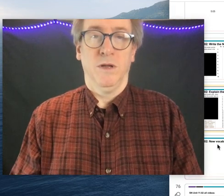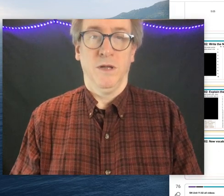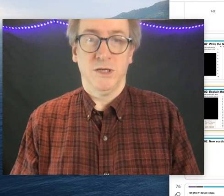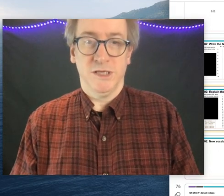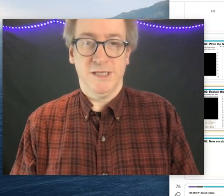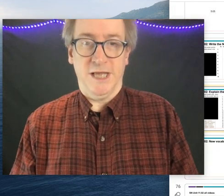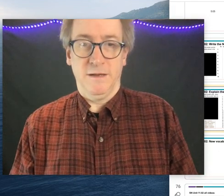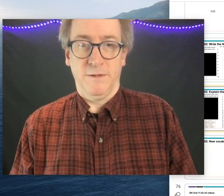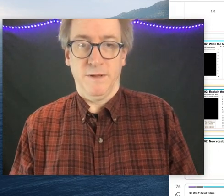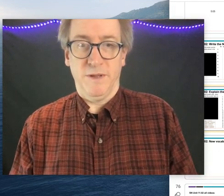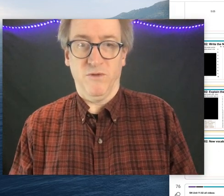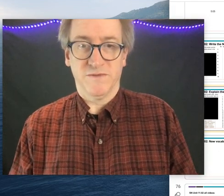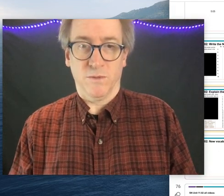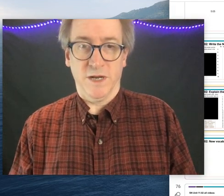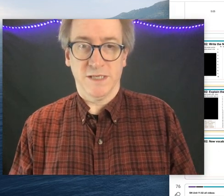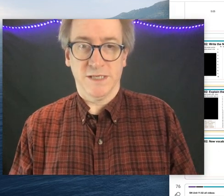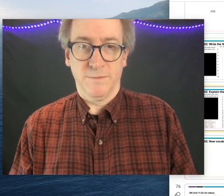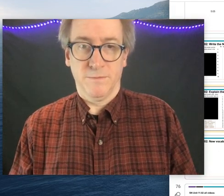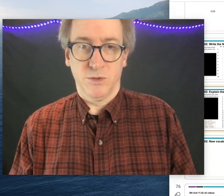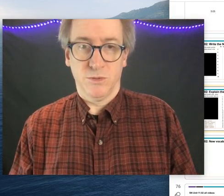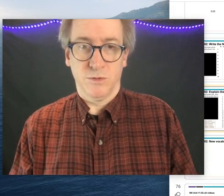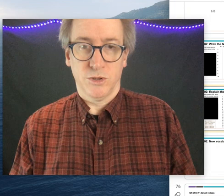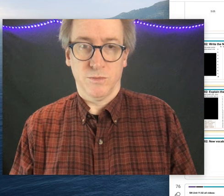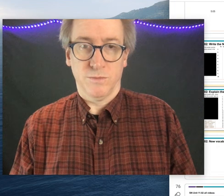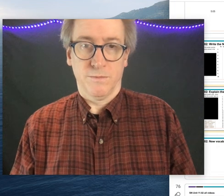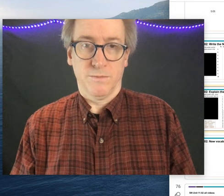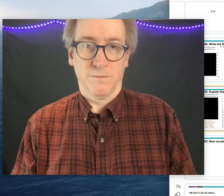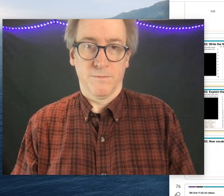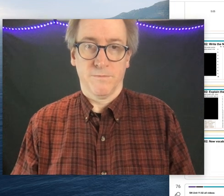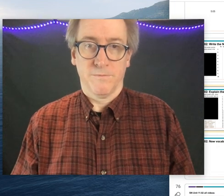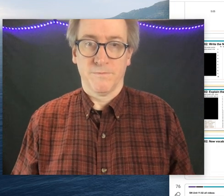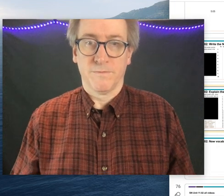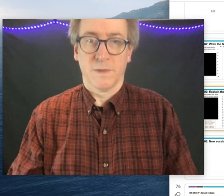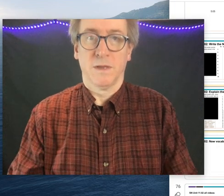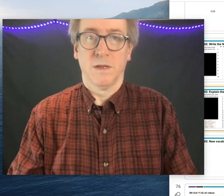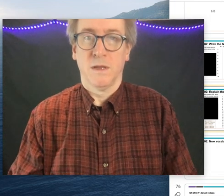so just said, let me voice for what he said.